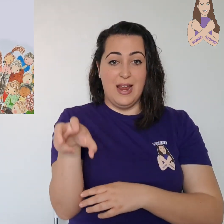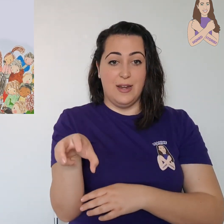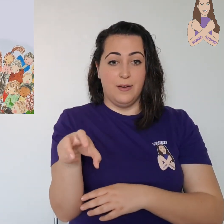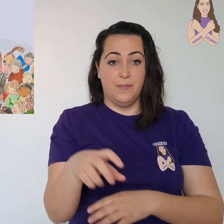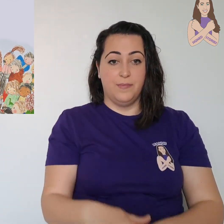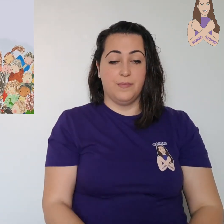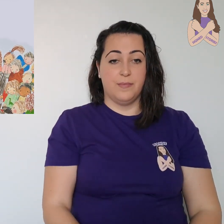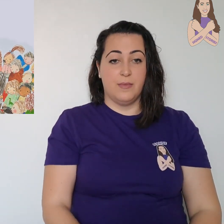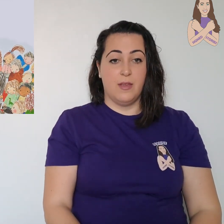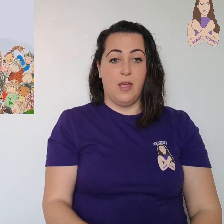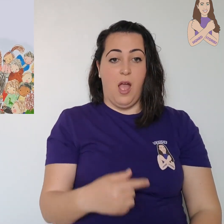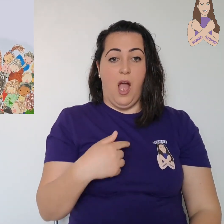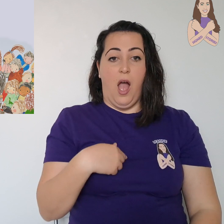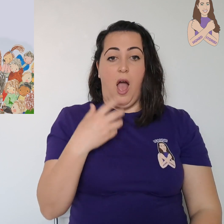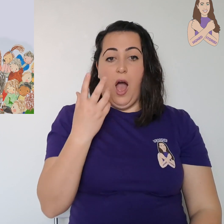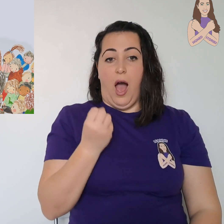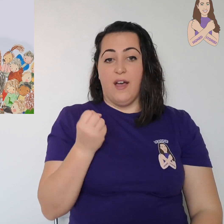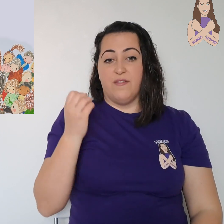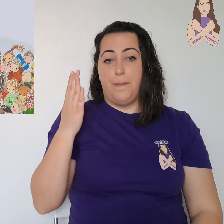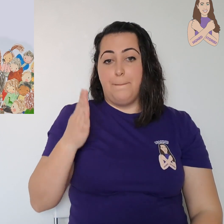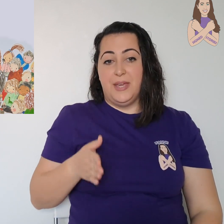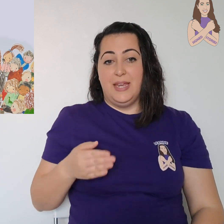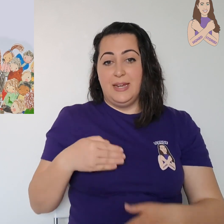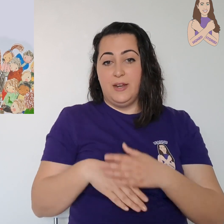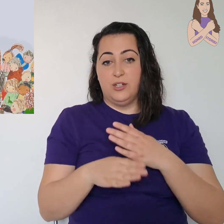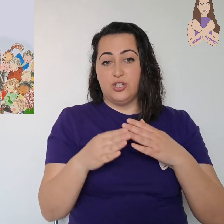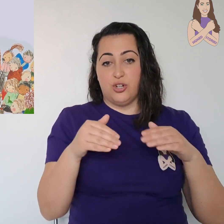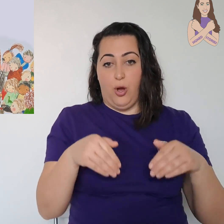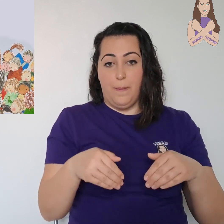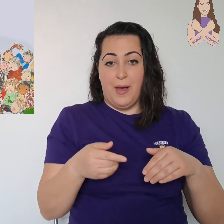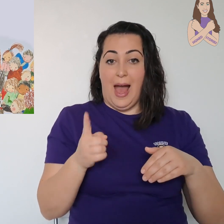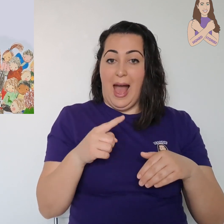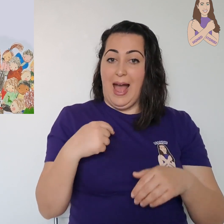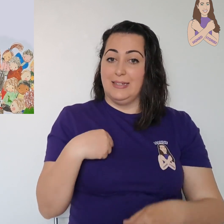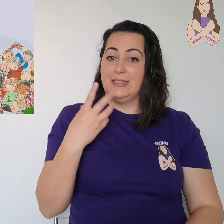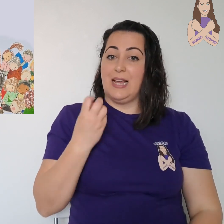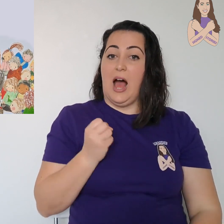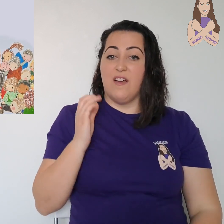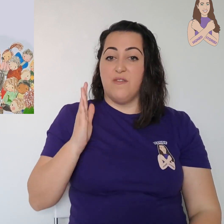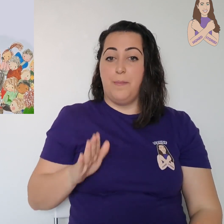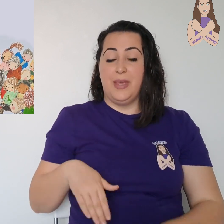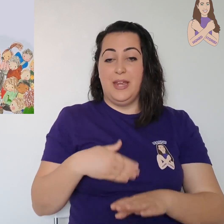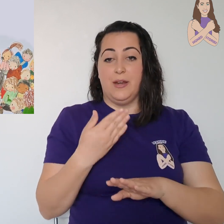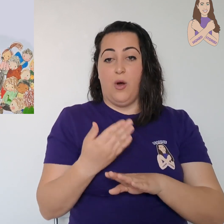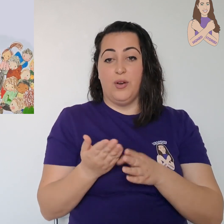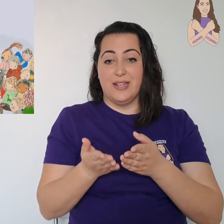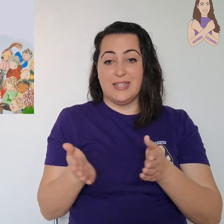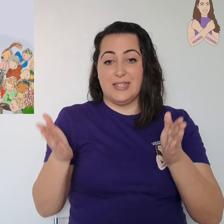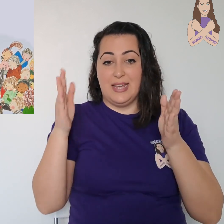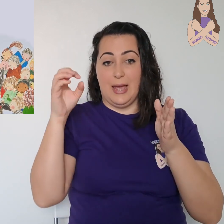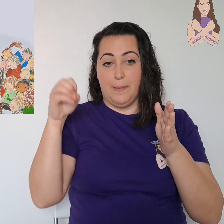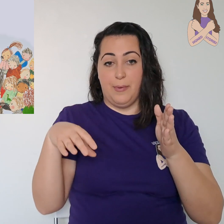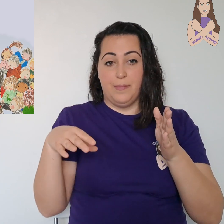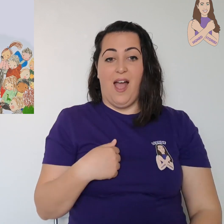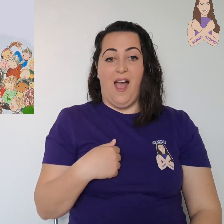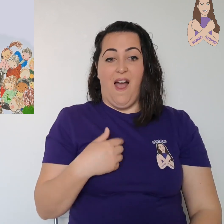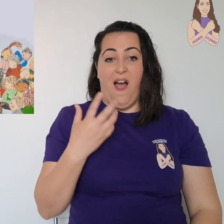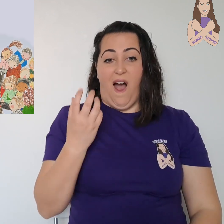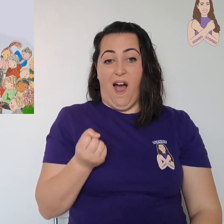crane. I've been in a shop, and I've been on a skip.